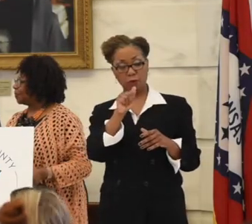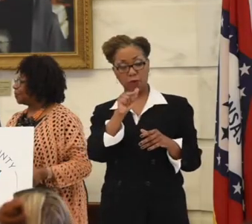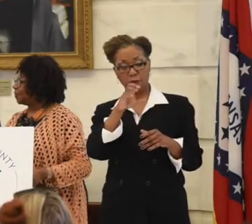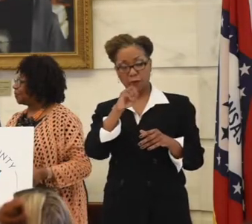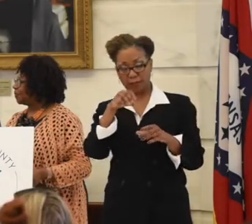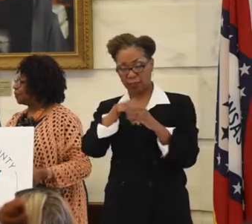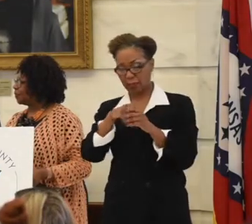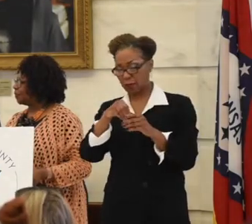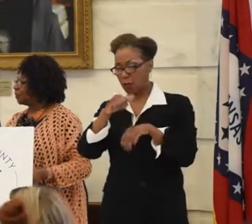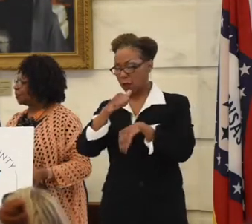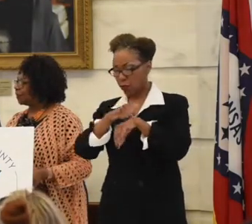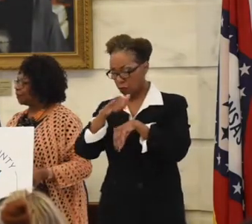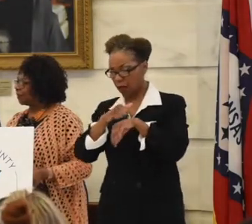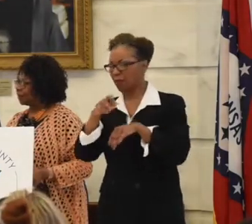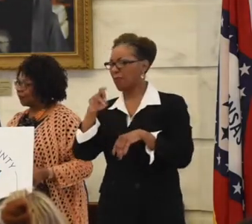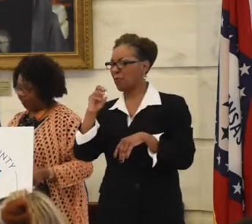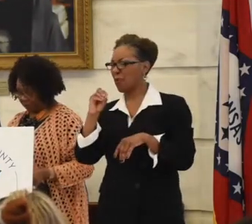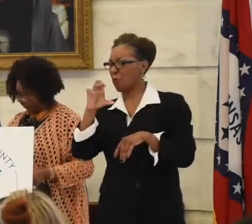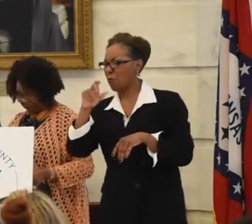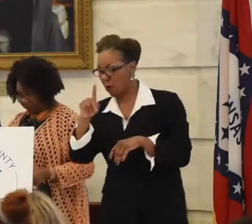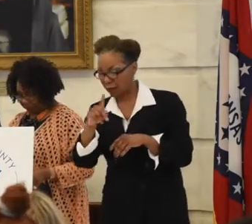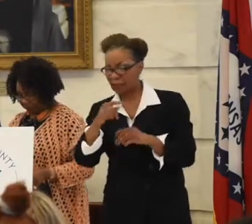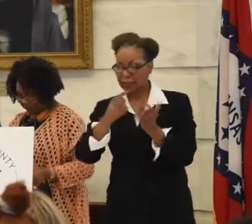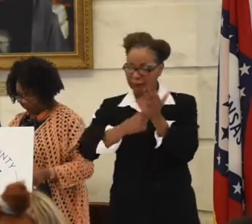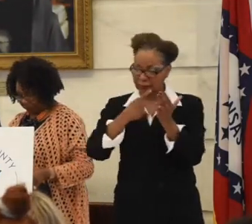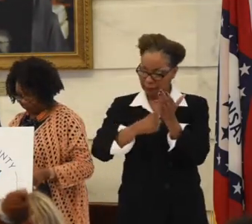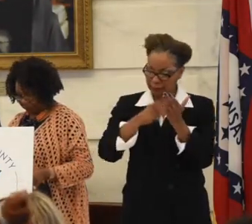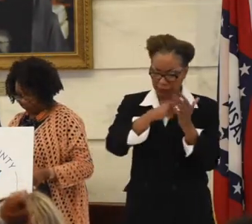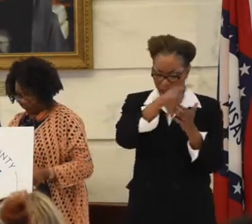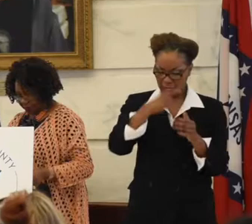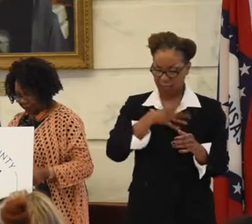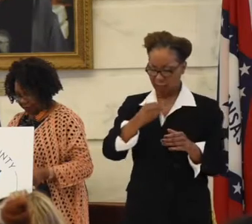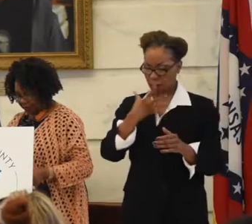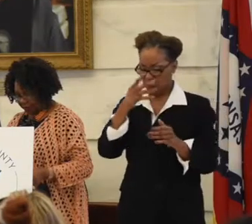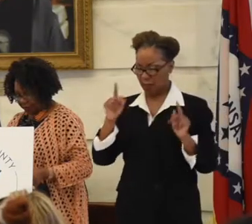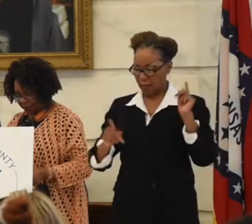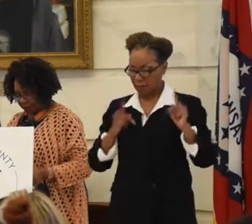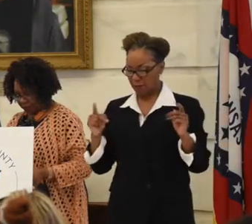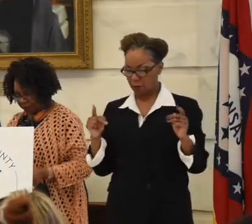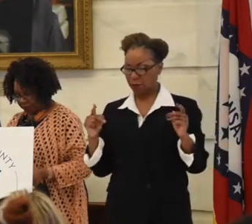Equality community discussion series, a series where Black and White citizens